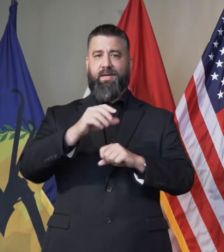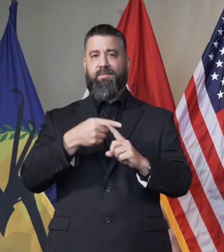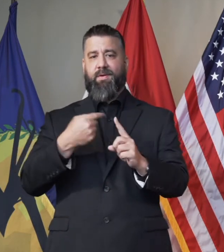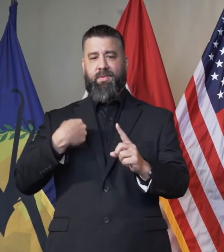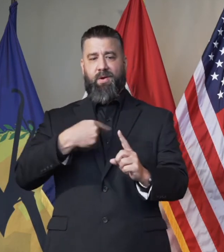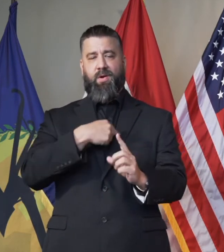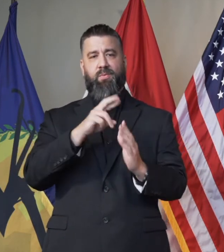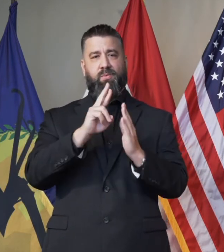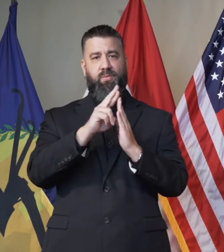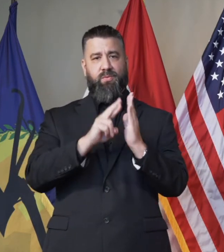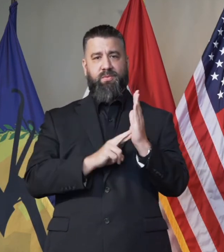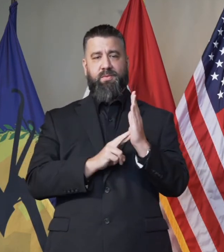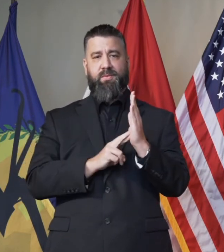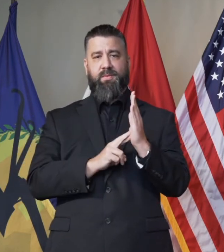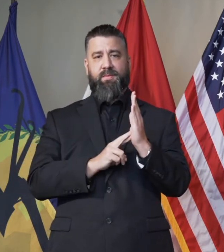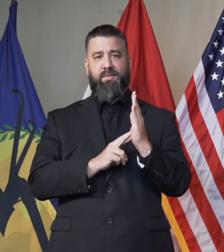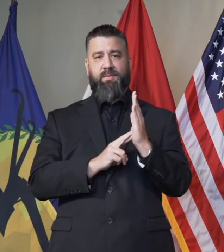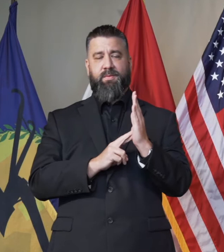who's running